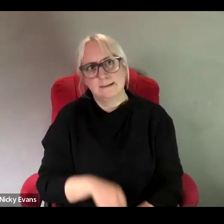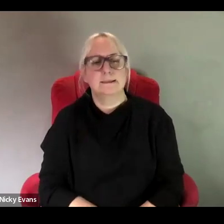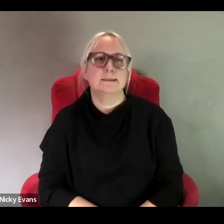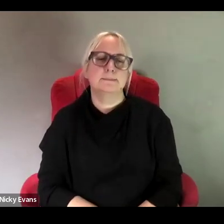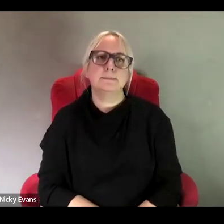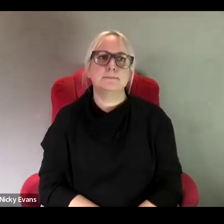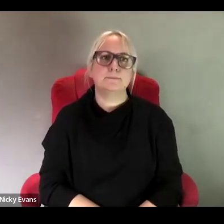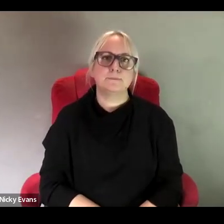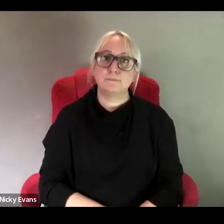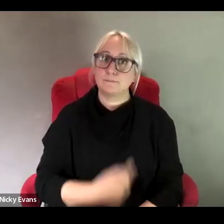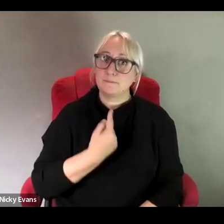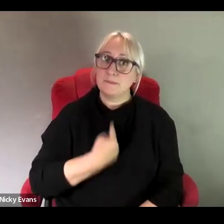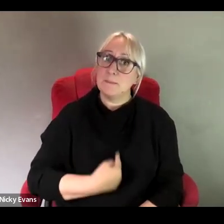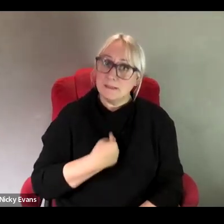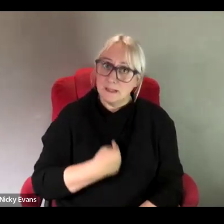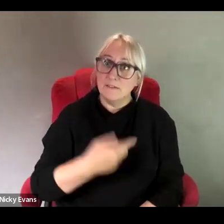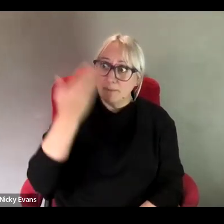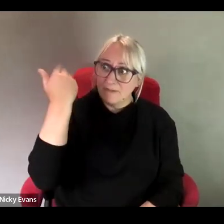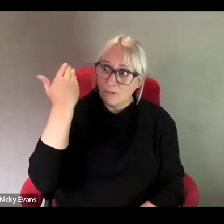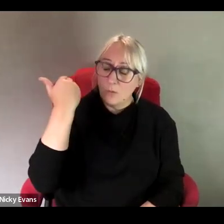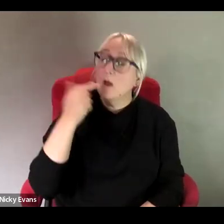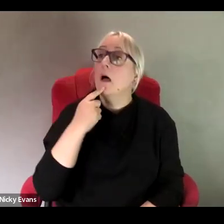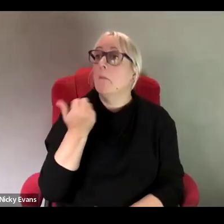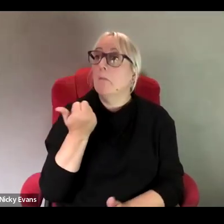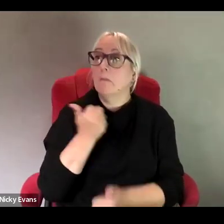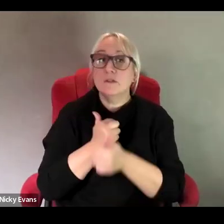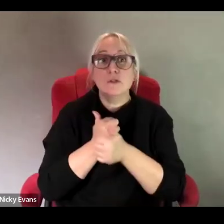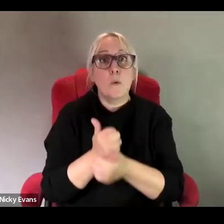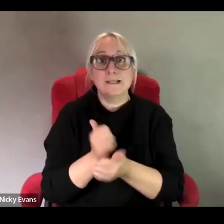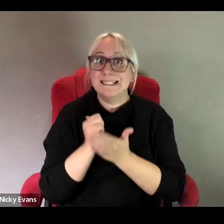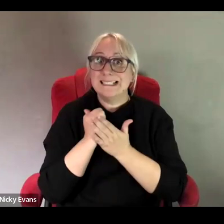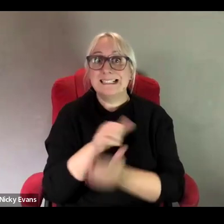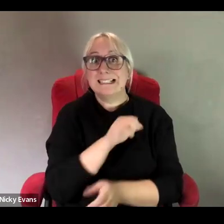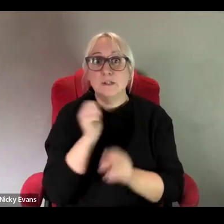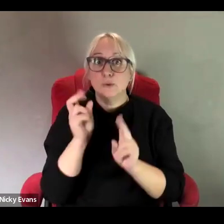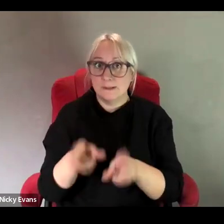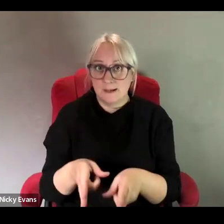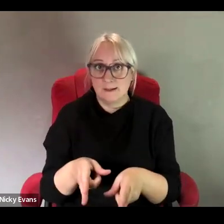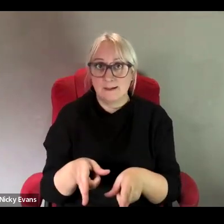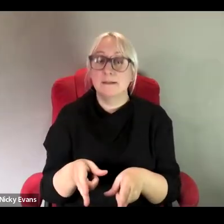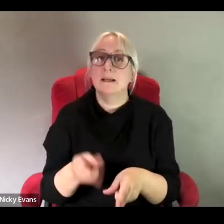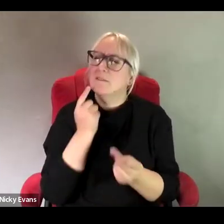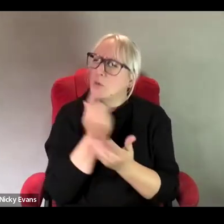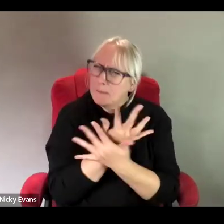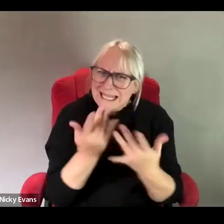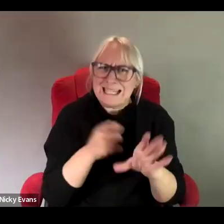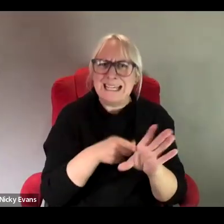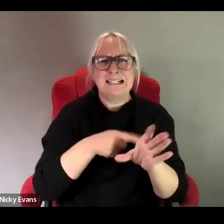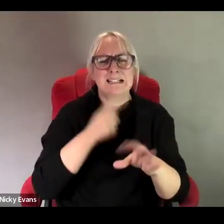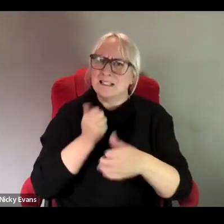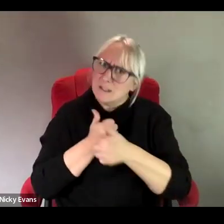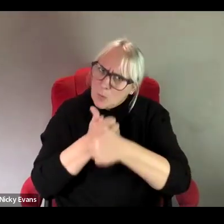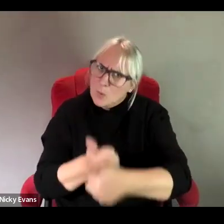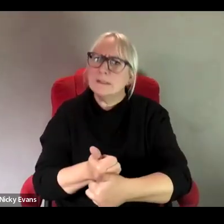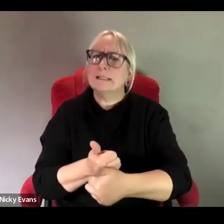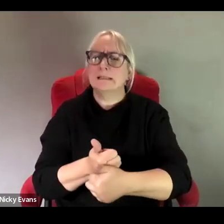I used to be in favor of assisted suicide. For many years I was, and